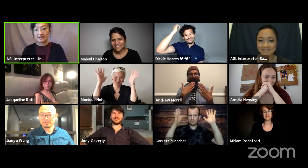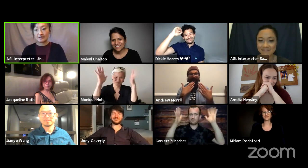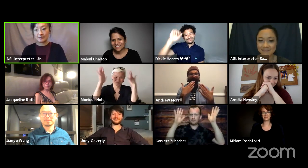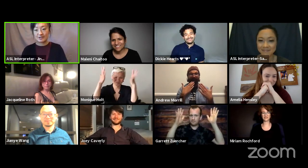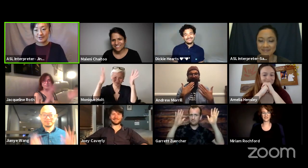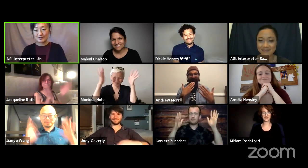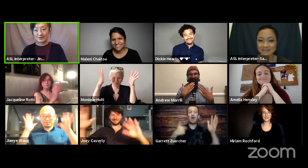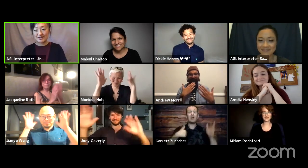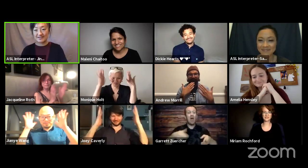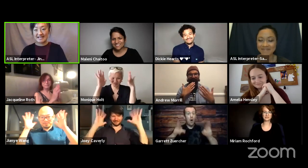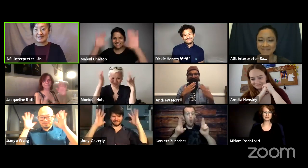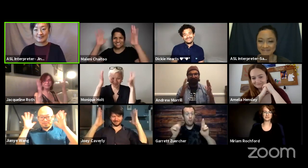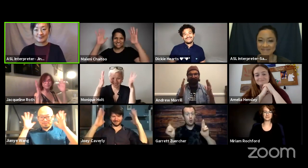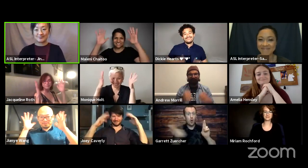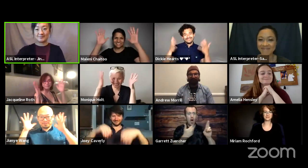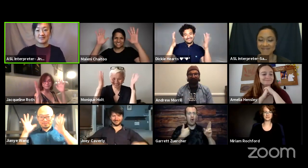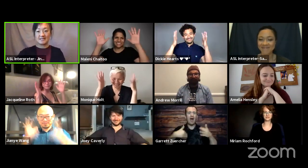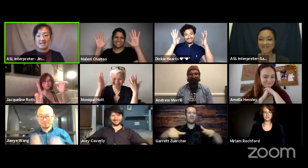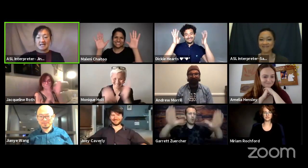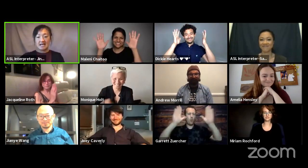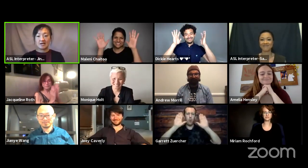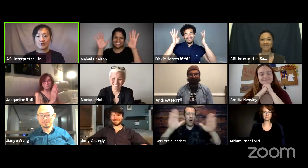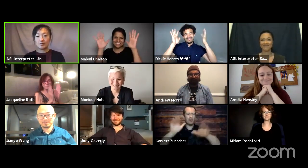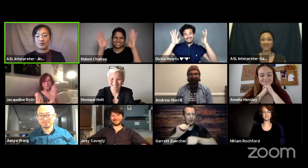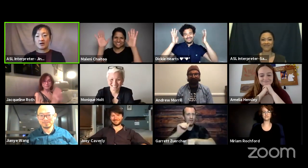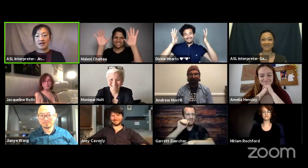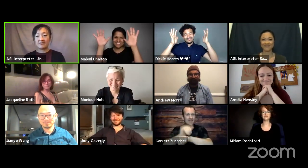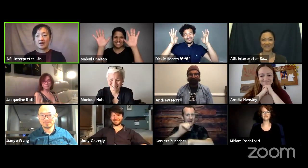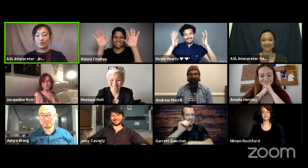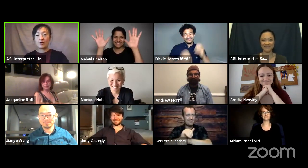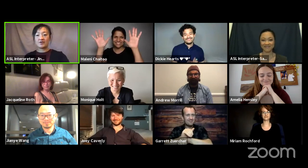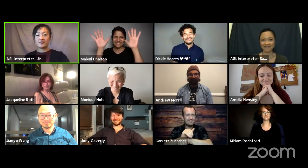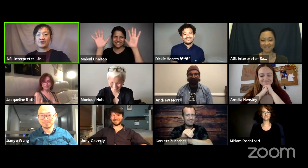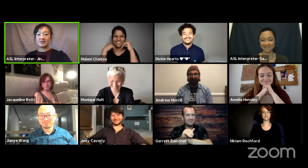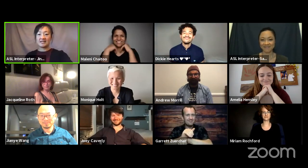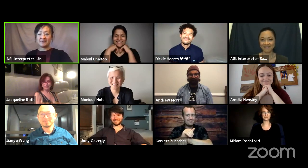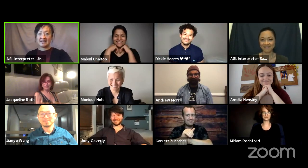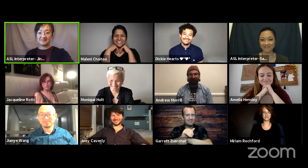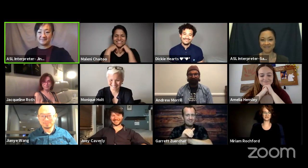you so much to you all. Thank you. And hope you all have a wonderful evening.